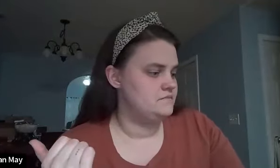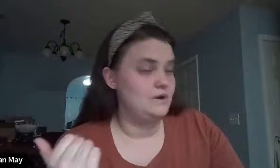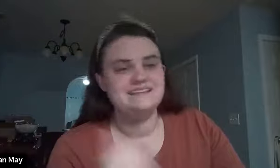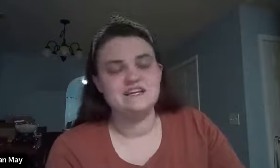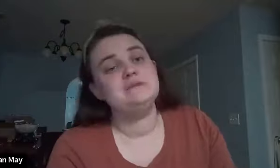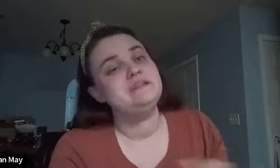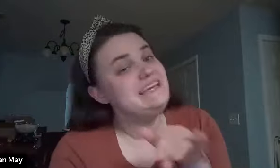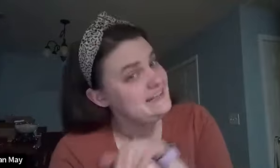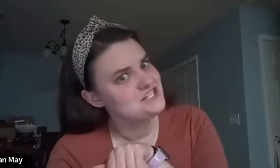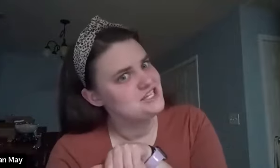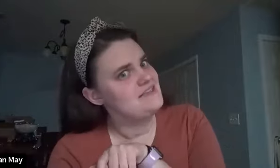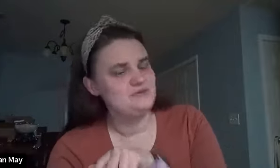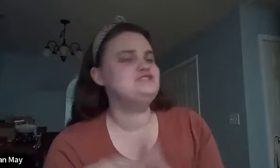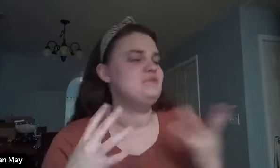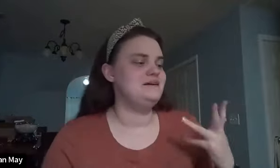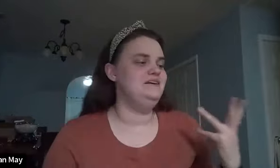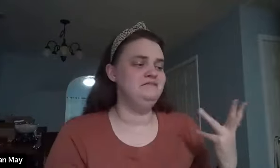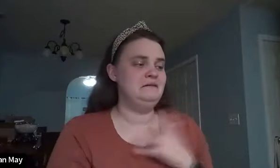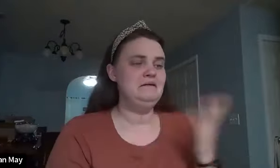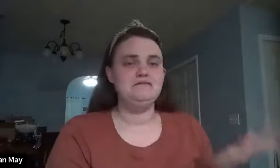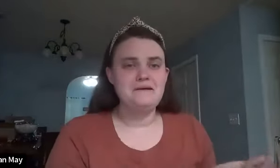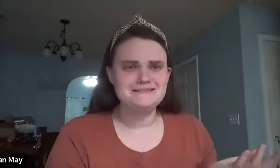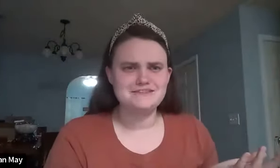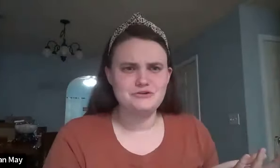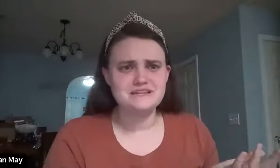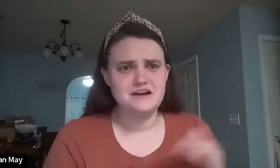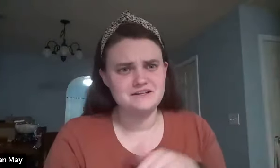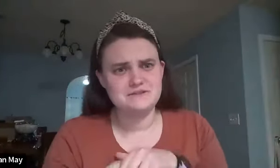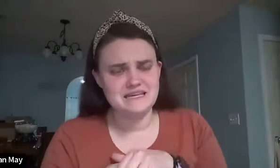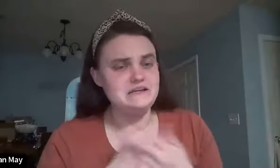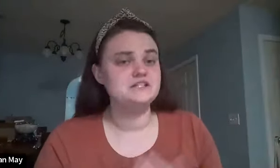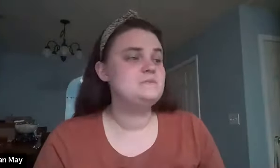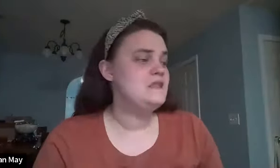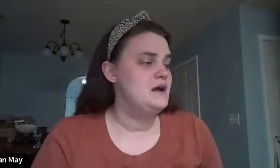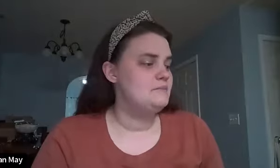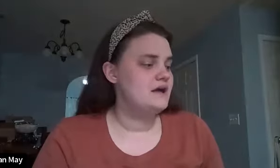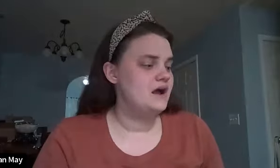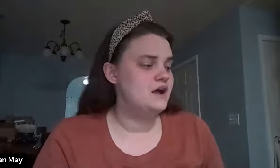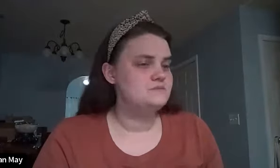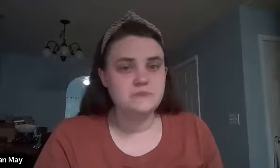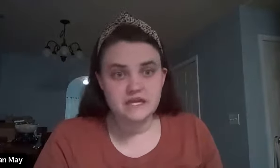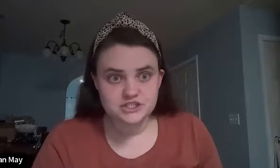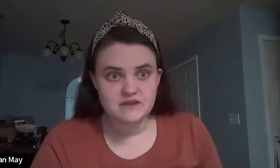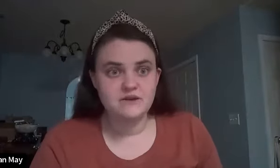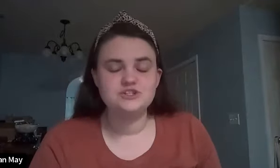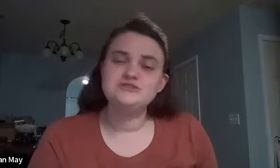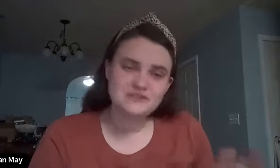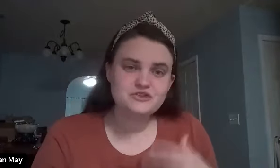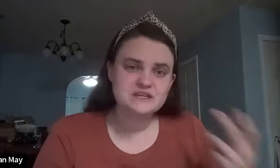I guess they call it really English Sign Language, but for us that throws us off because we say English. But Spanish Sign Language, you can look those up just